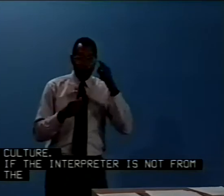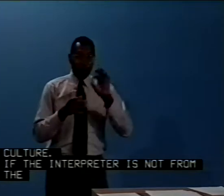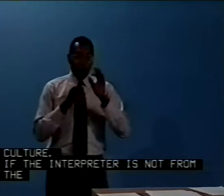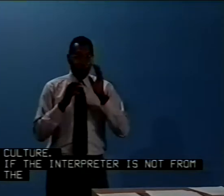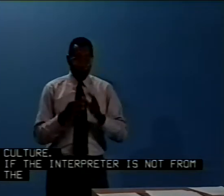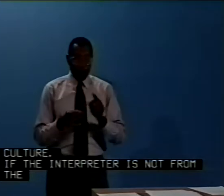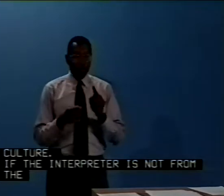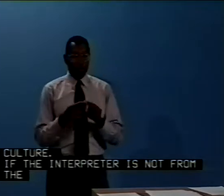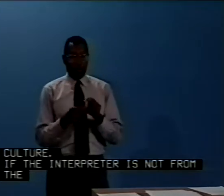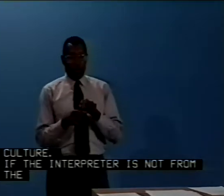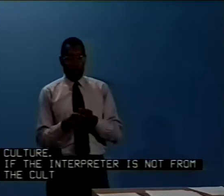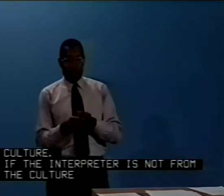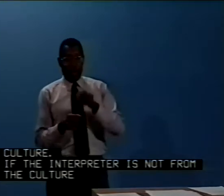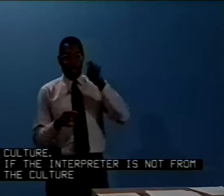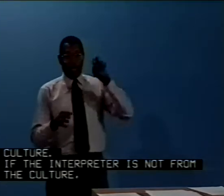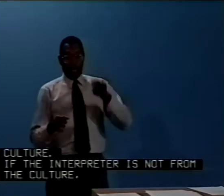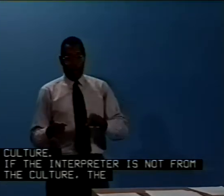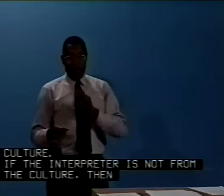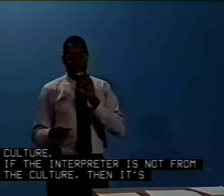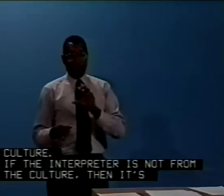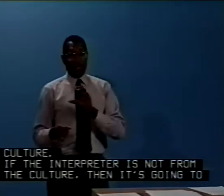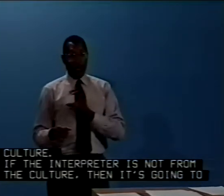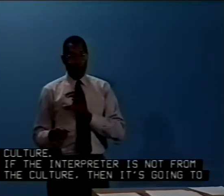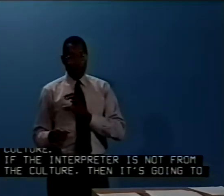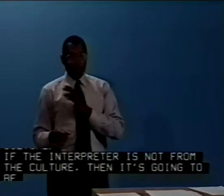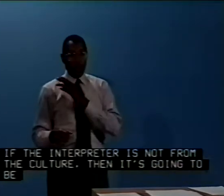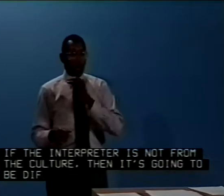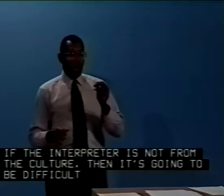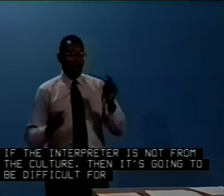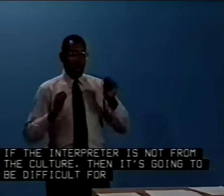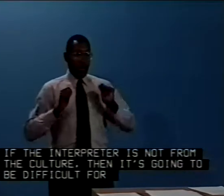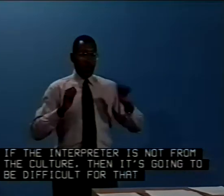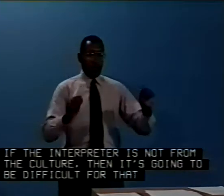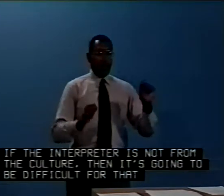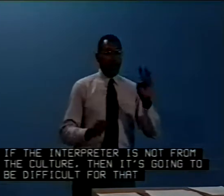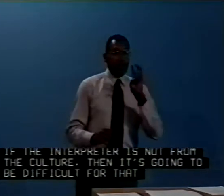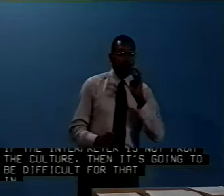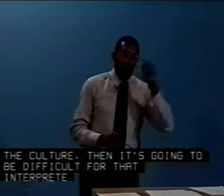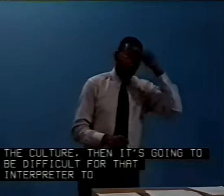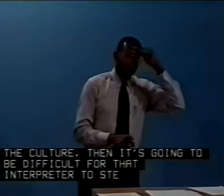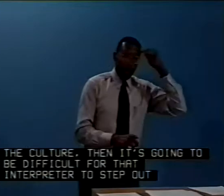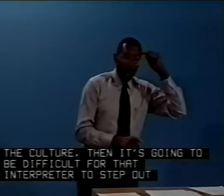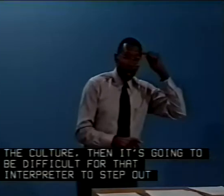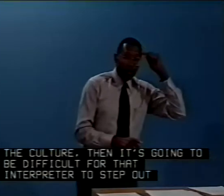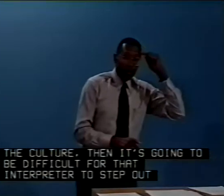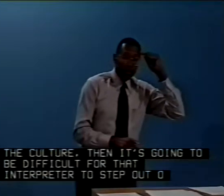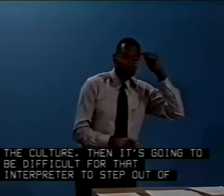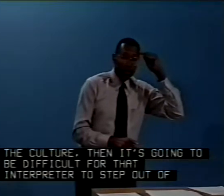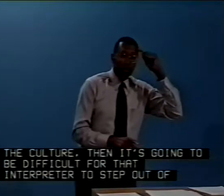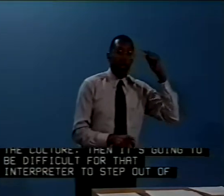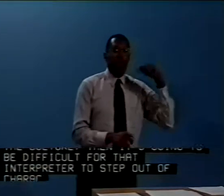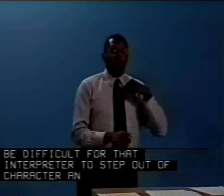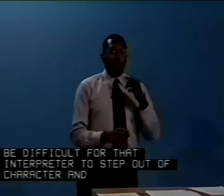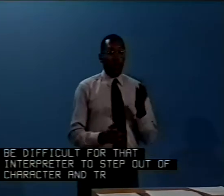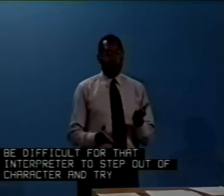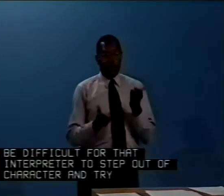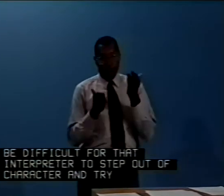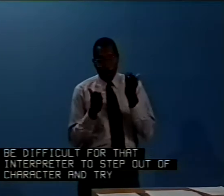then it's going to be difficult for that interpreter to step out of character and try to sound black.